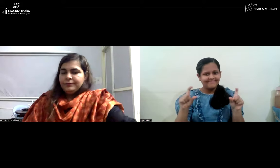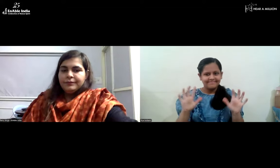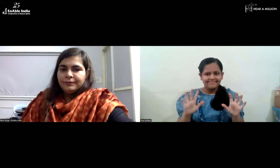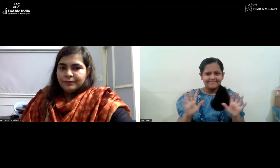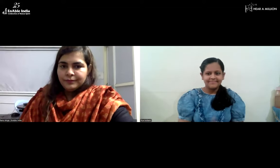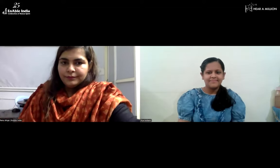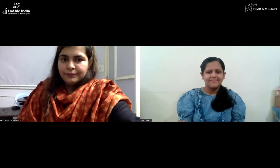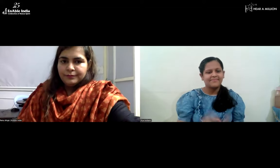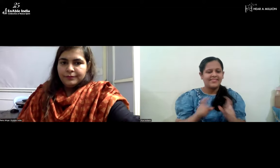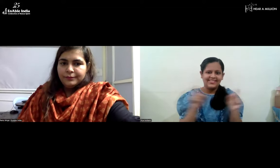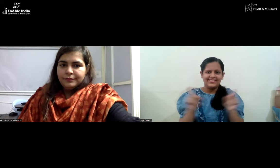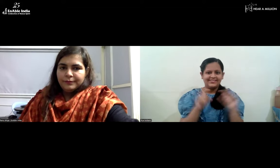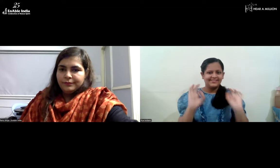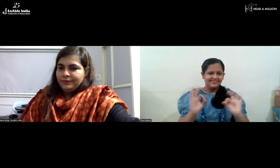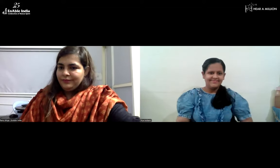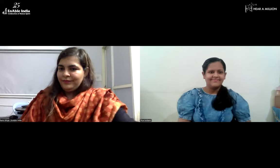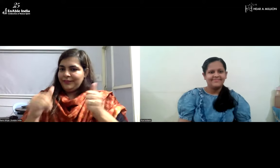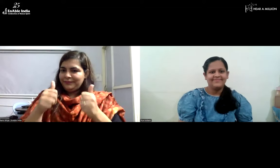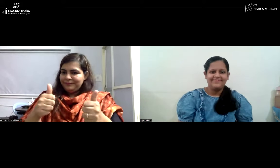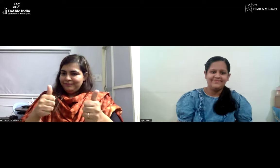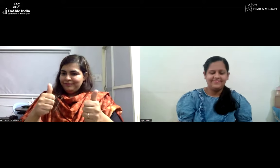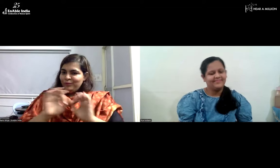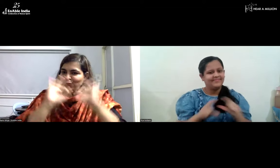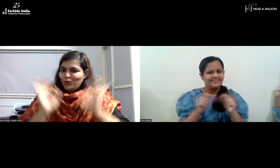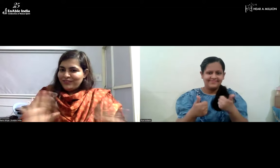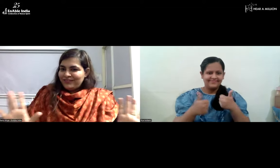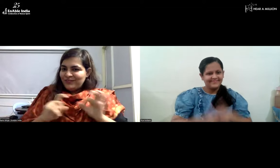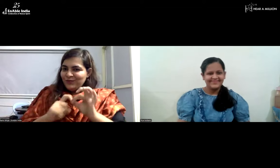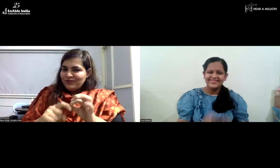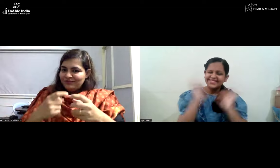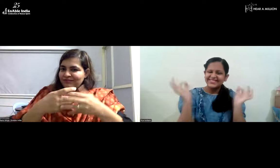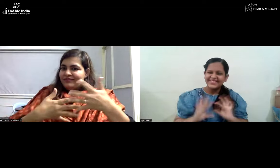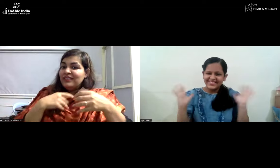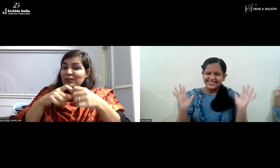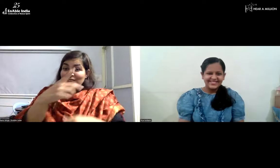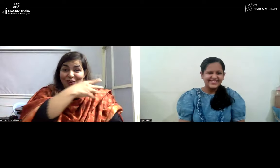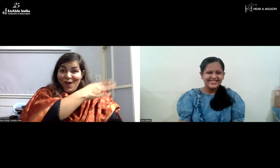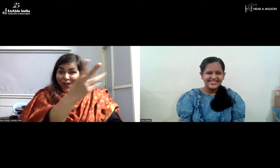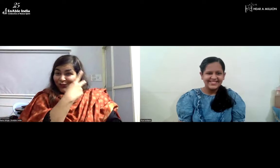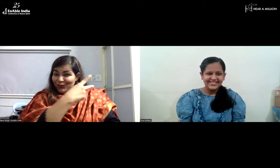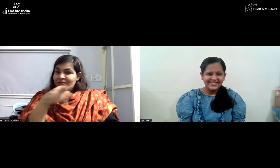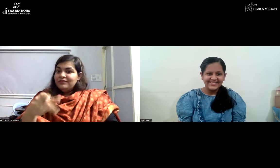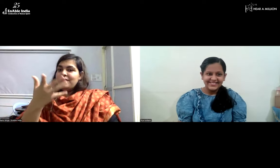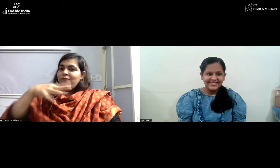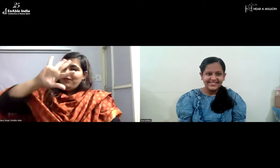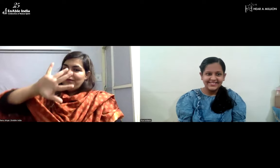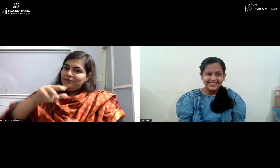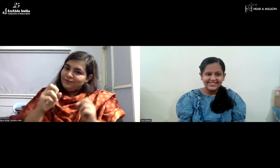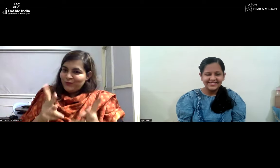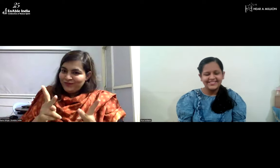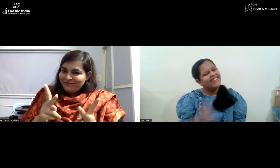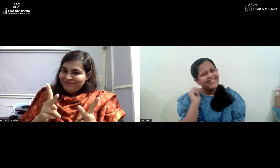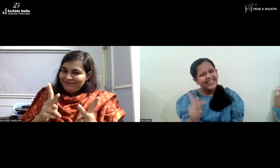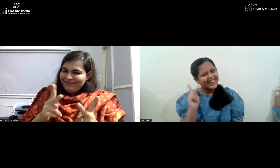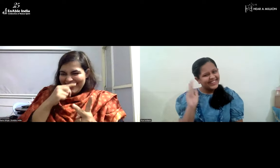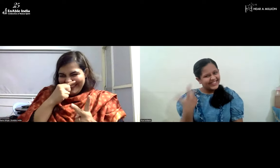two are in white. Three White. white. Okay. But wait, Oh, wait, wait, all wait. three One, same. one, All one. three Two are same. white. One is black. But two have two are big